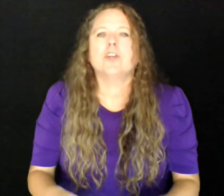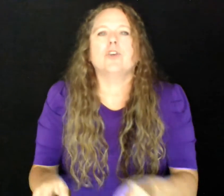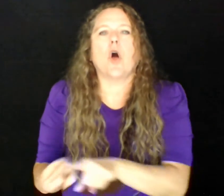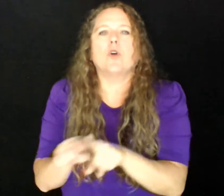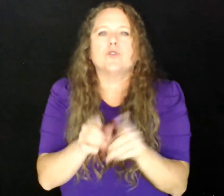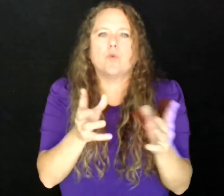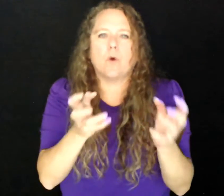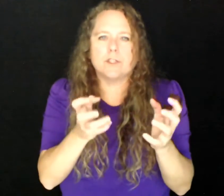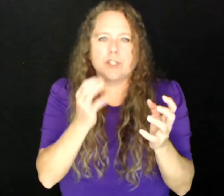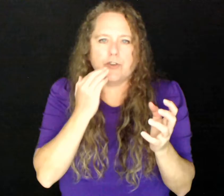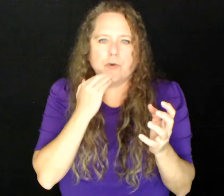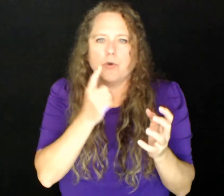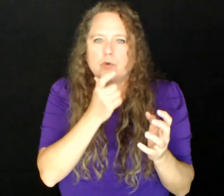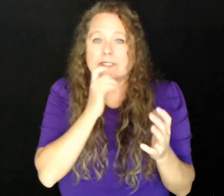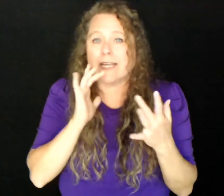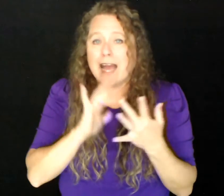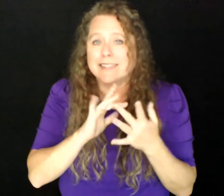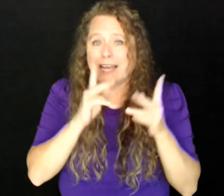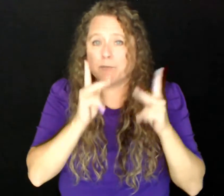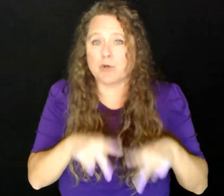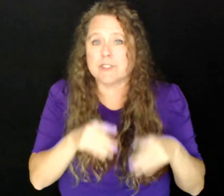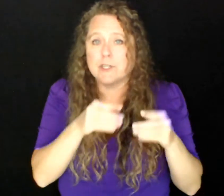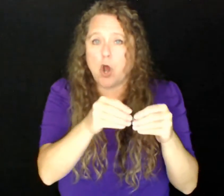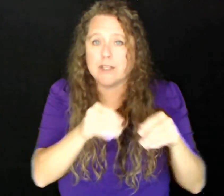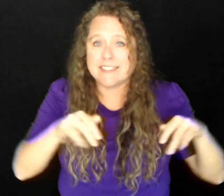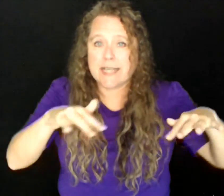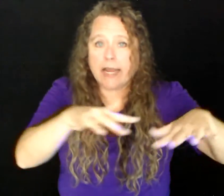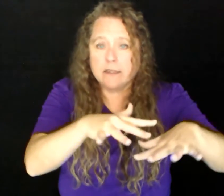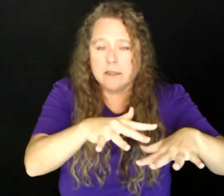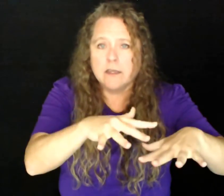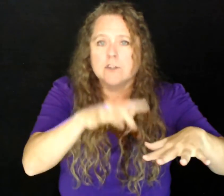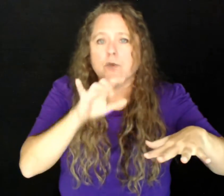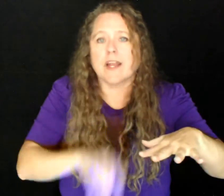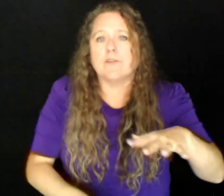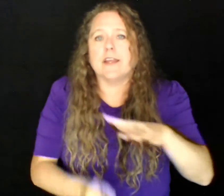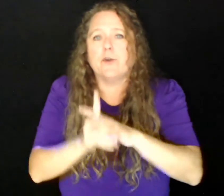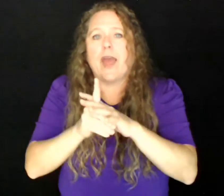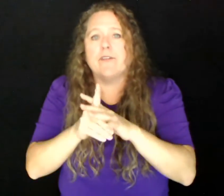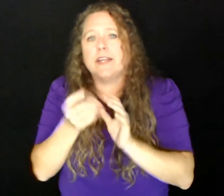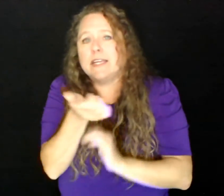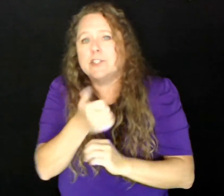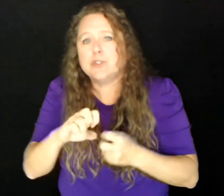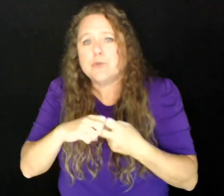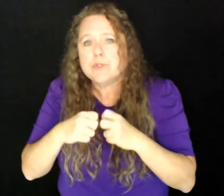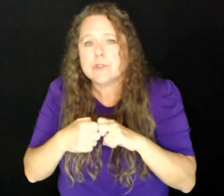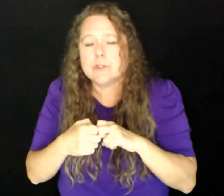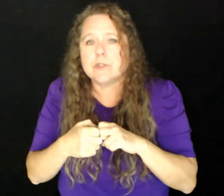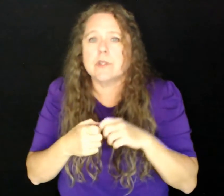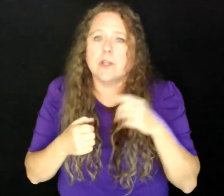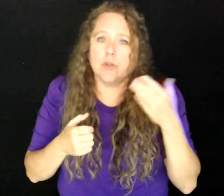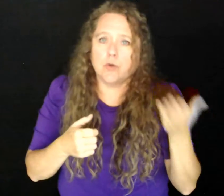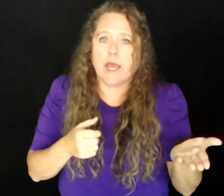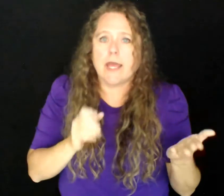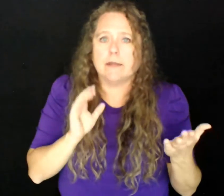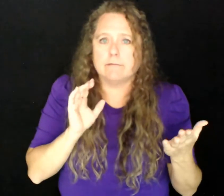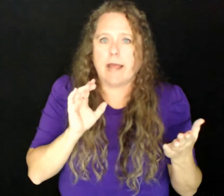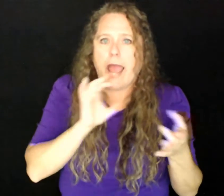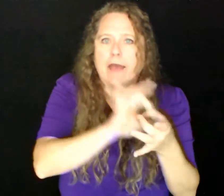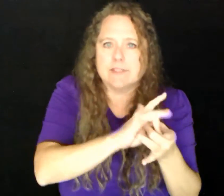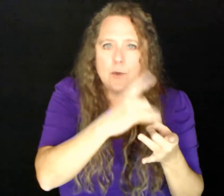You'll also want to know who is the contact person on site so that if you have any issues, that you can have